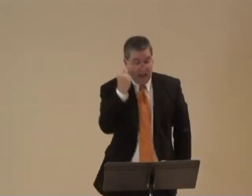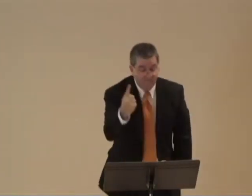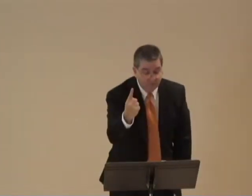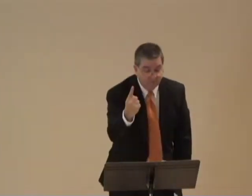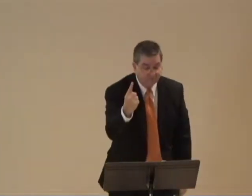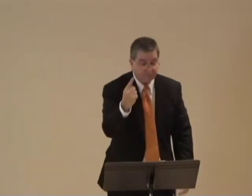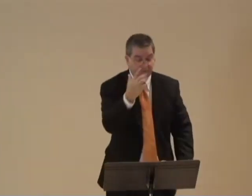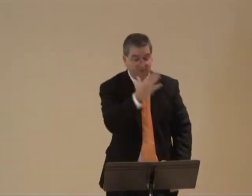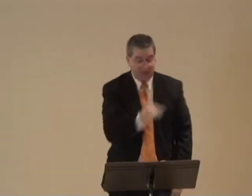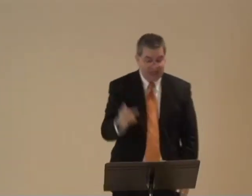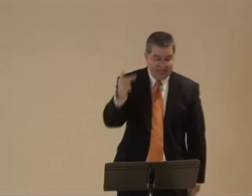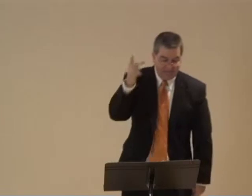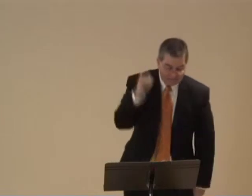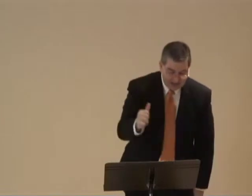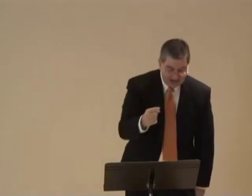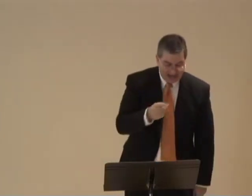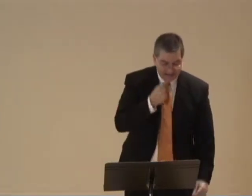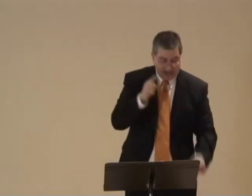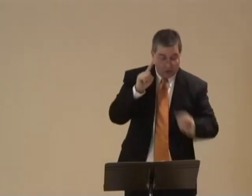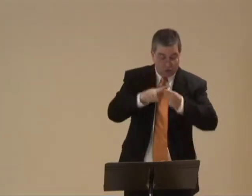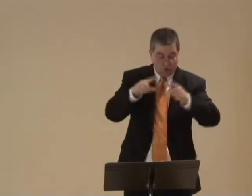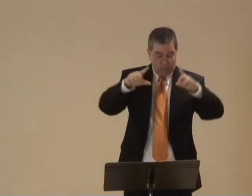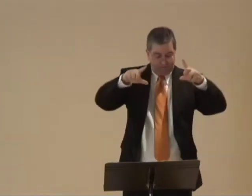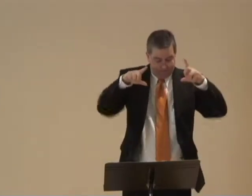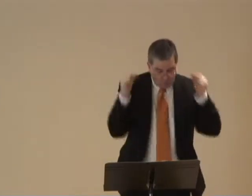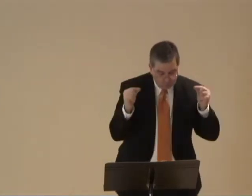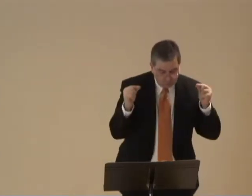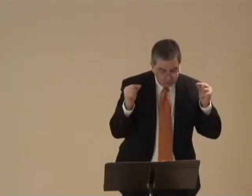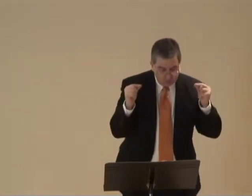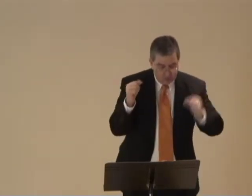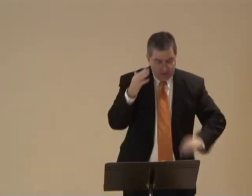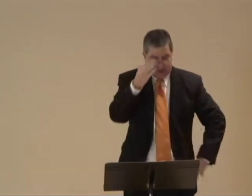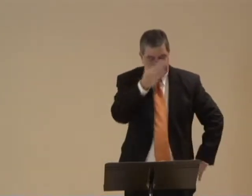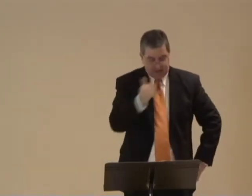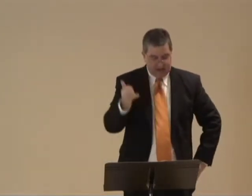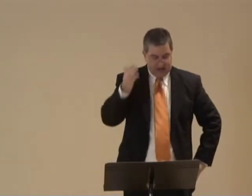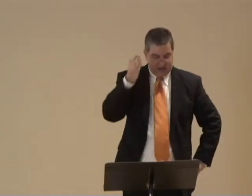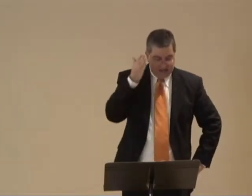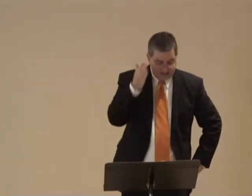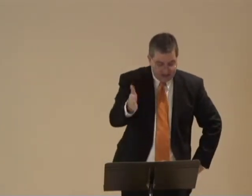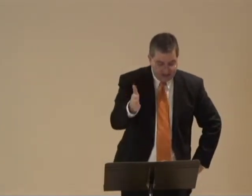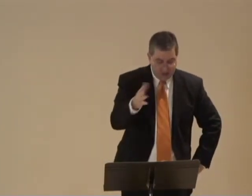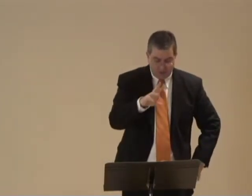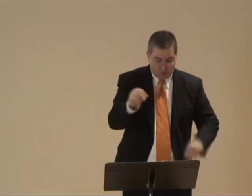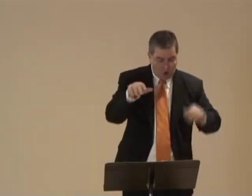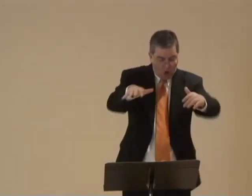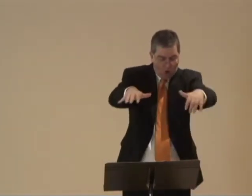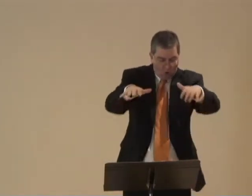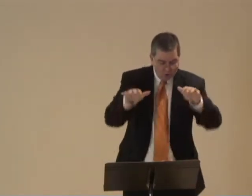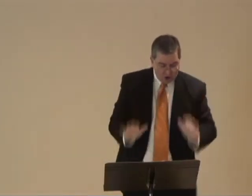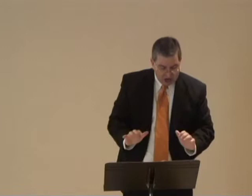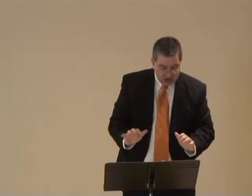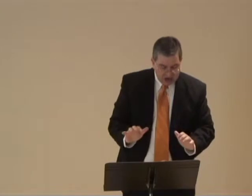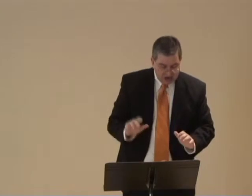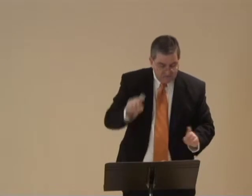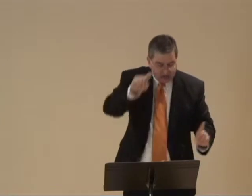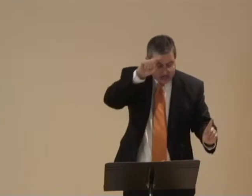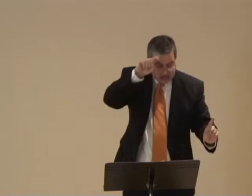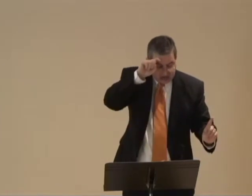today. Now let's look at verse 11. And they said unto Moses, because there were no graves in